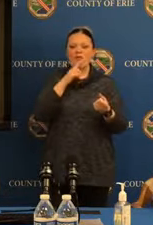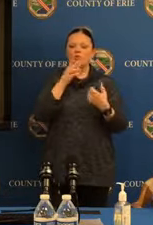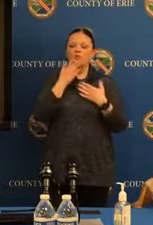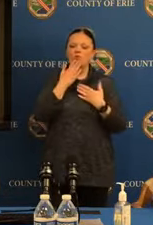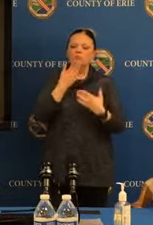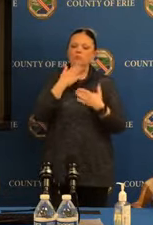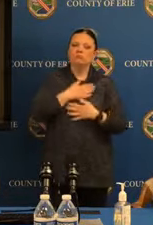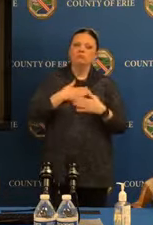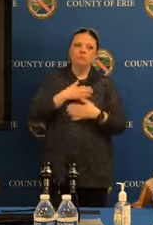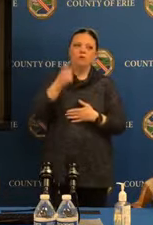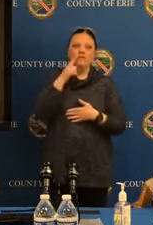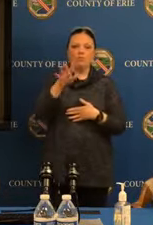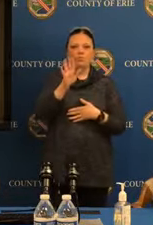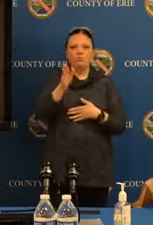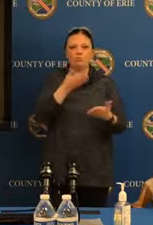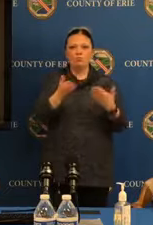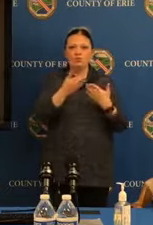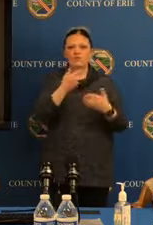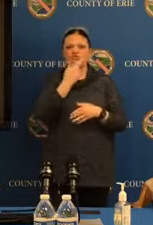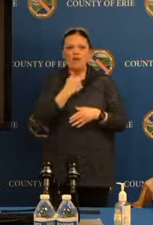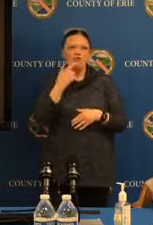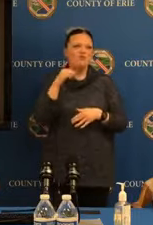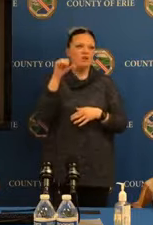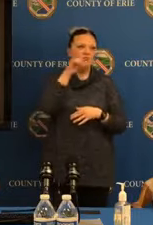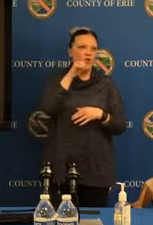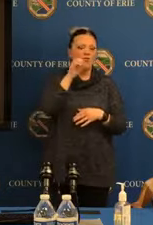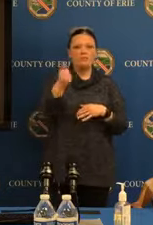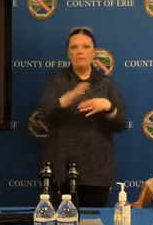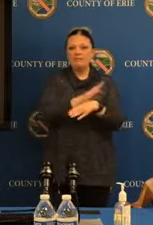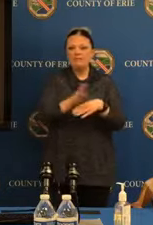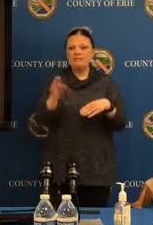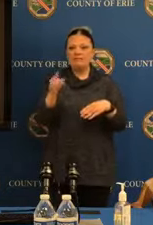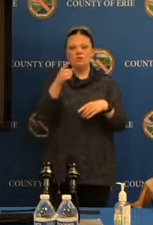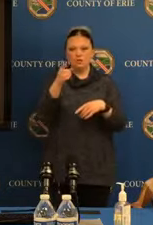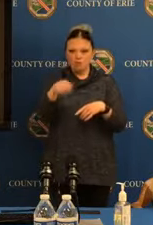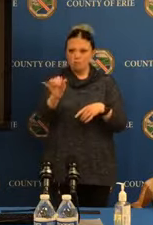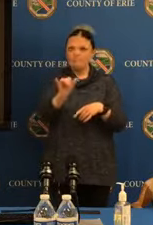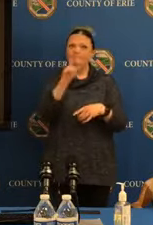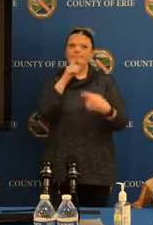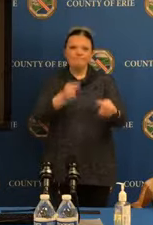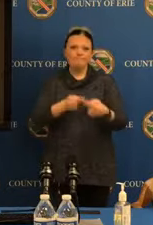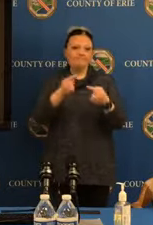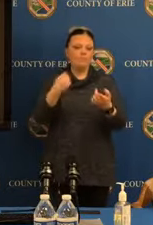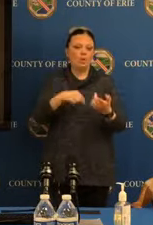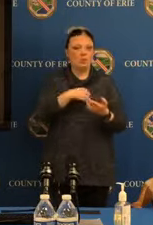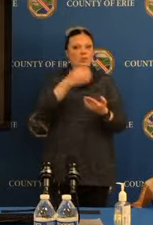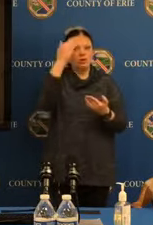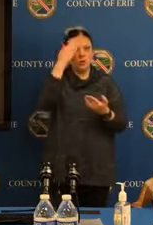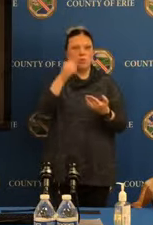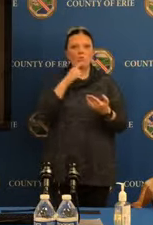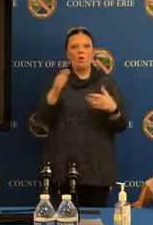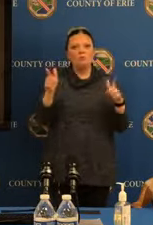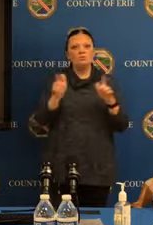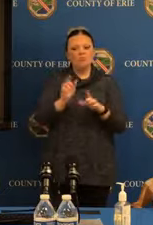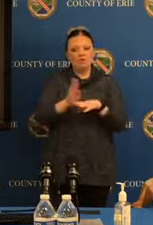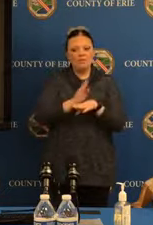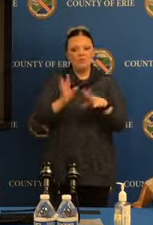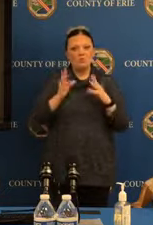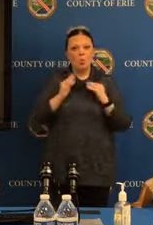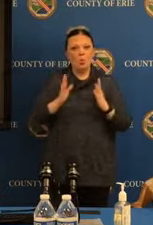many of the restaurants and bars and other businesses in our communities, you too are struggling. We know that you are small business owners